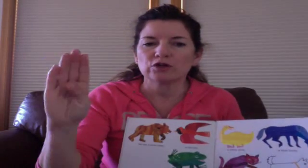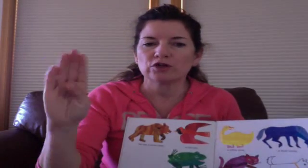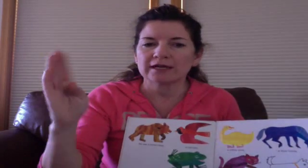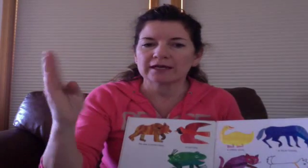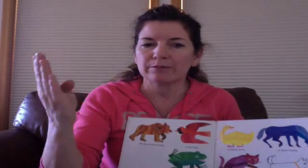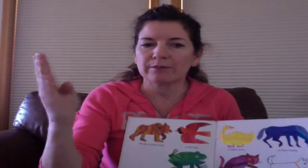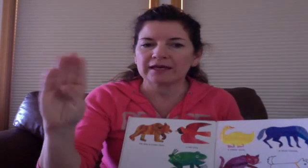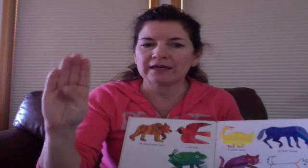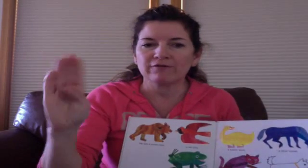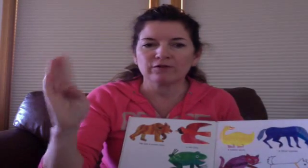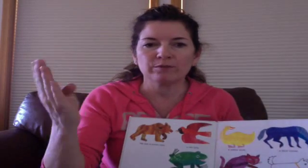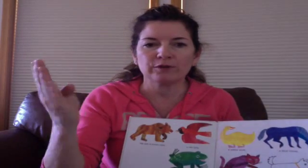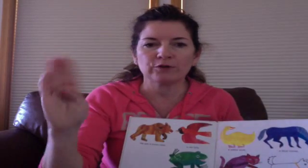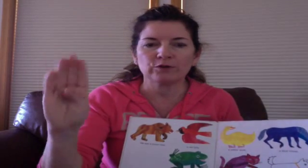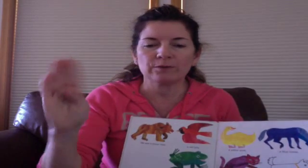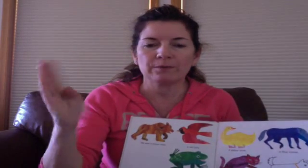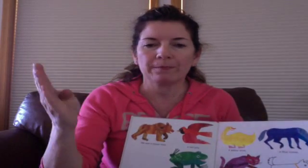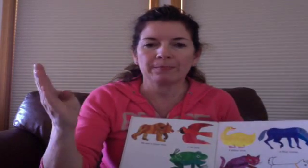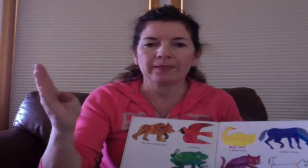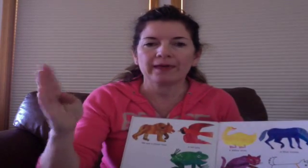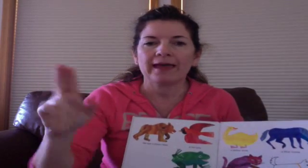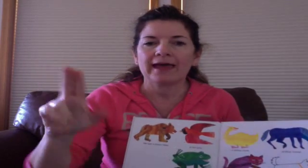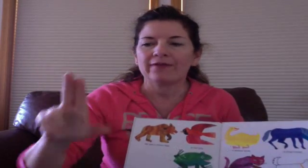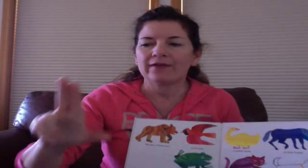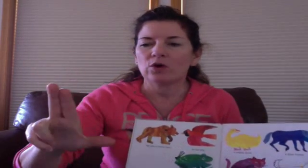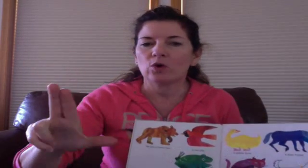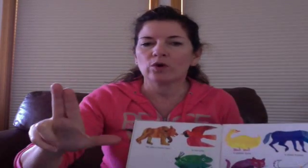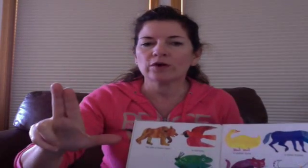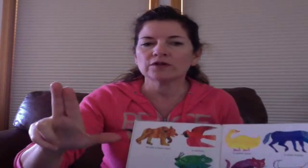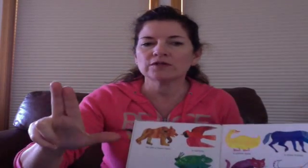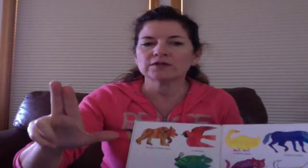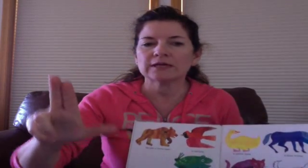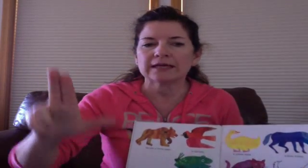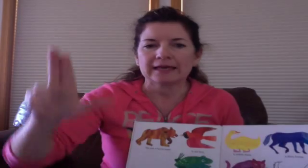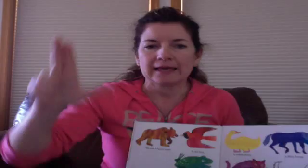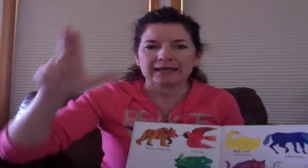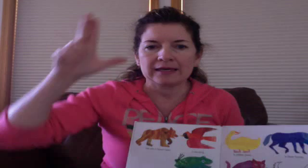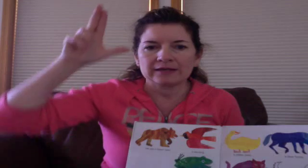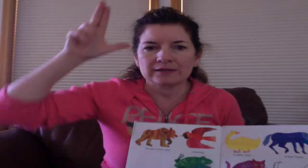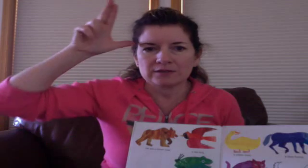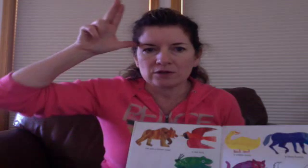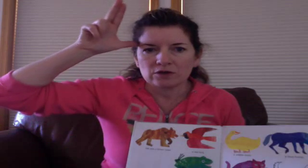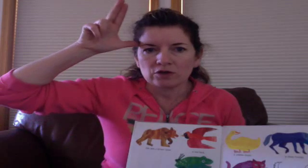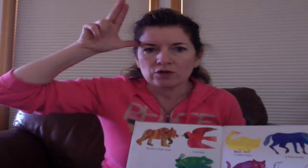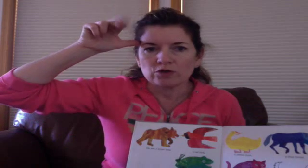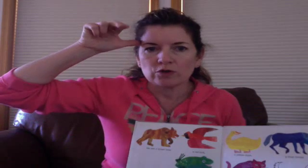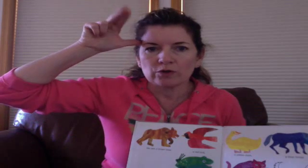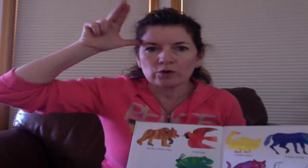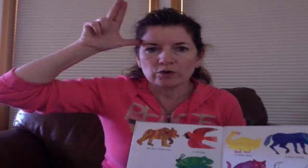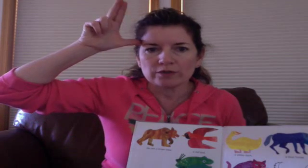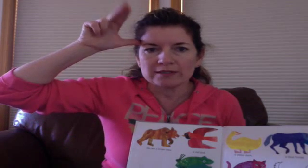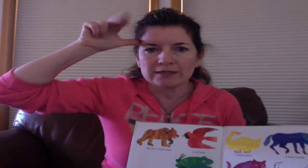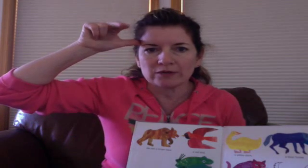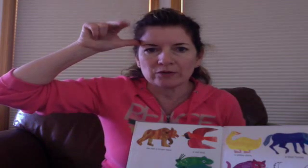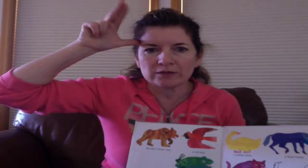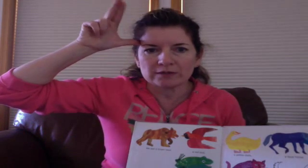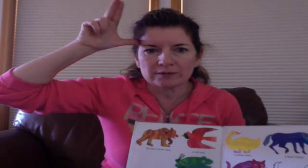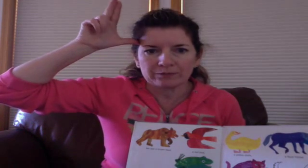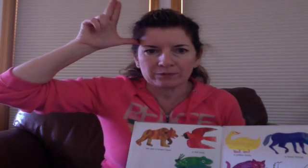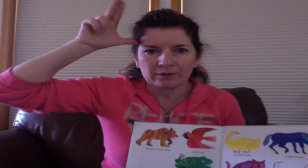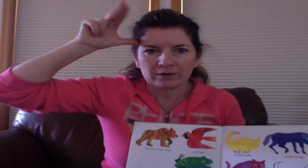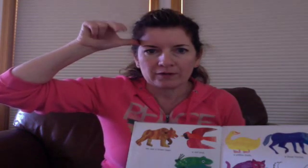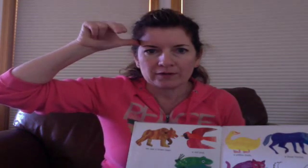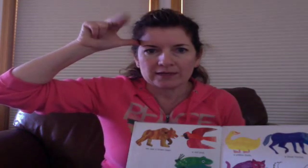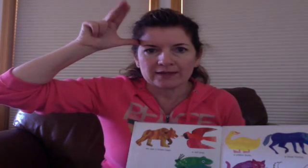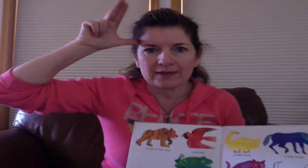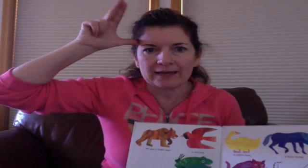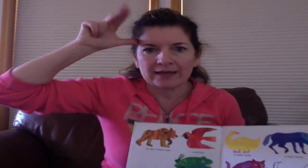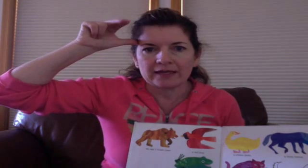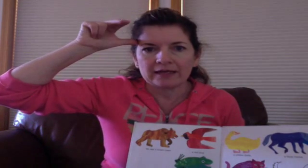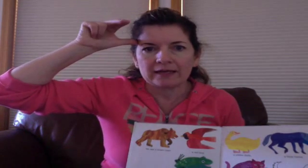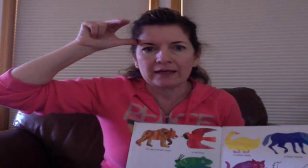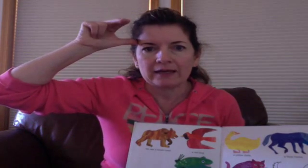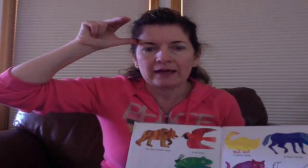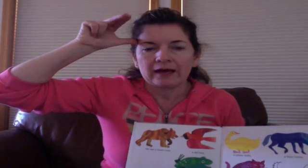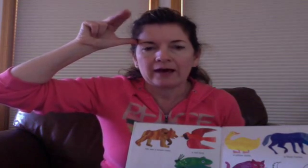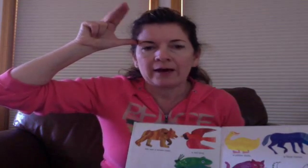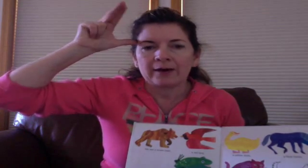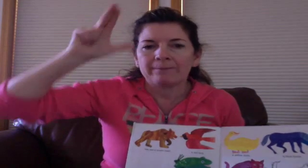shake a B for blue, and then horse is you show the horse's ears on the side of the head.